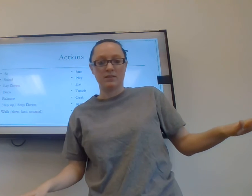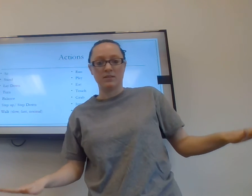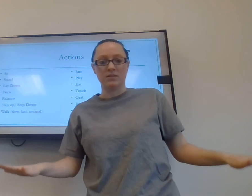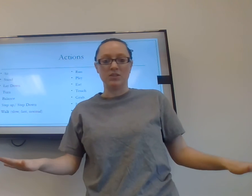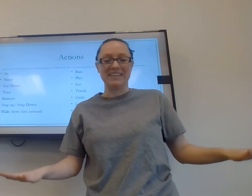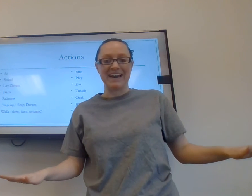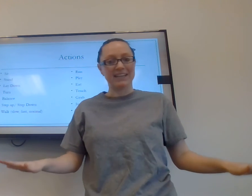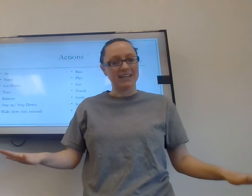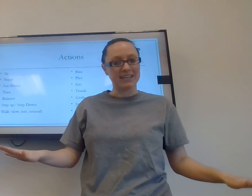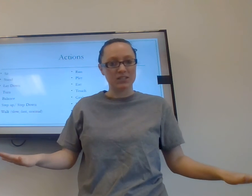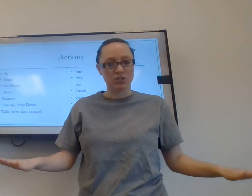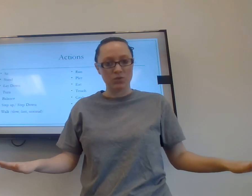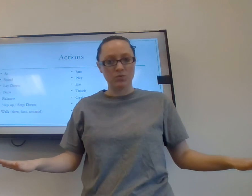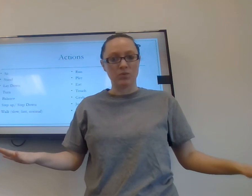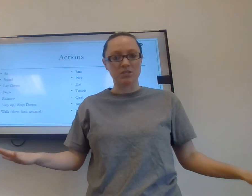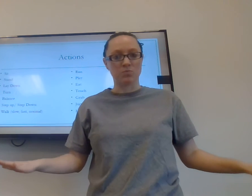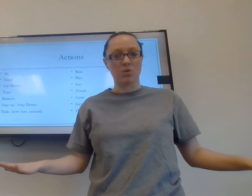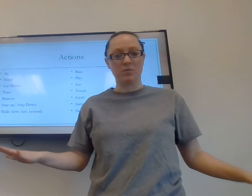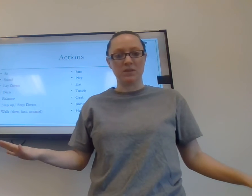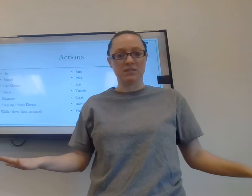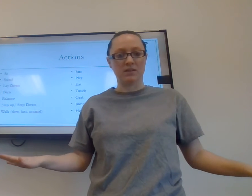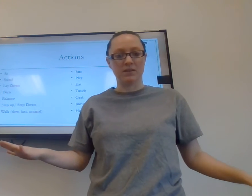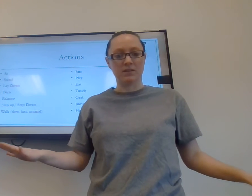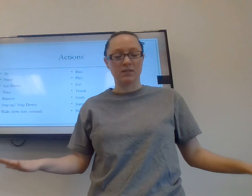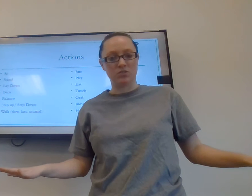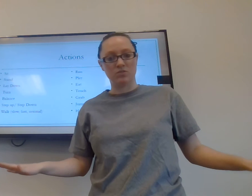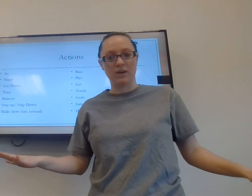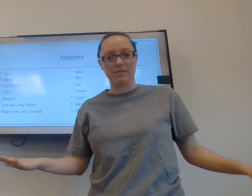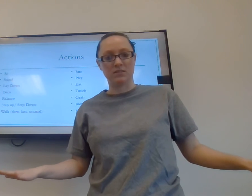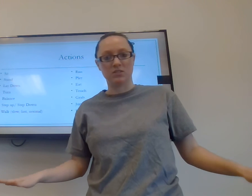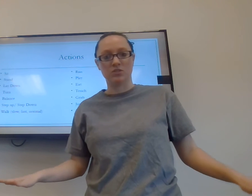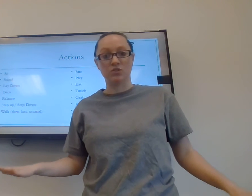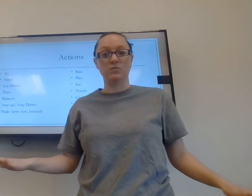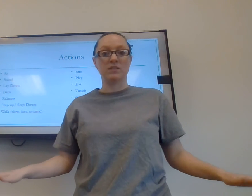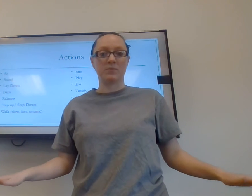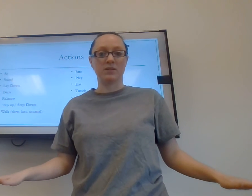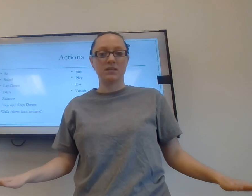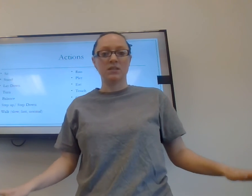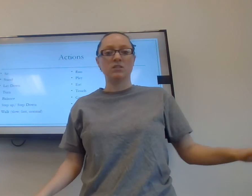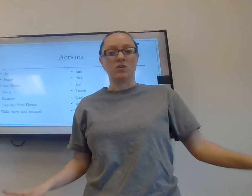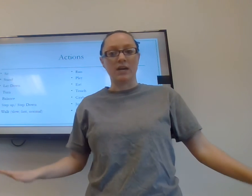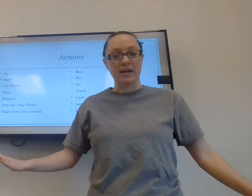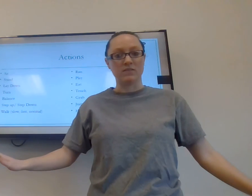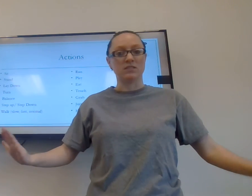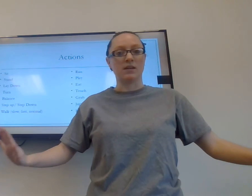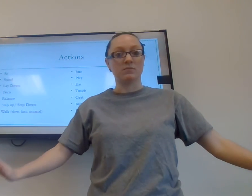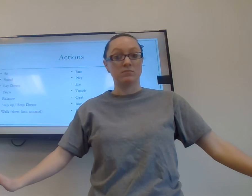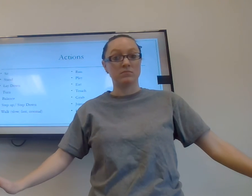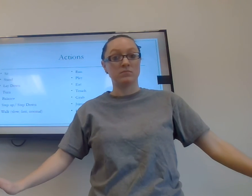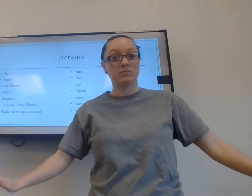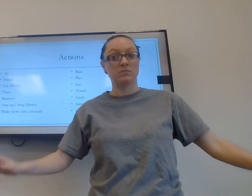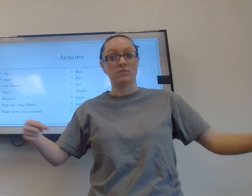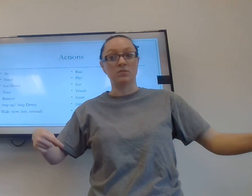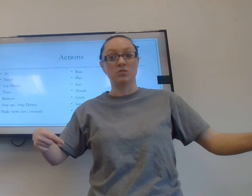you need to act like it too. That's one reason of it that you have to do separate. You kind of have to say,